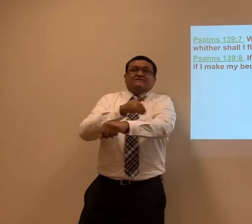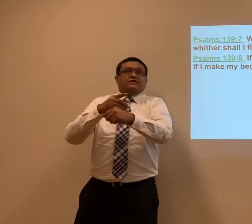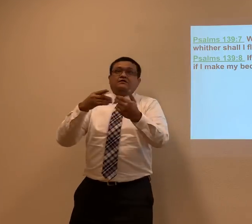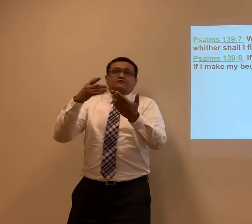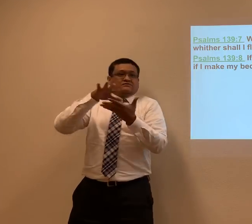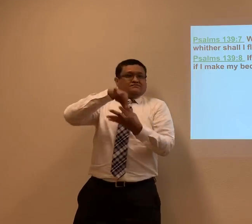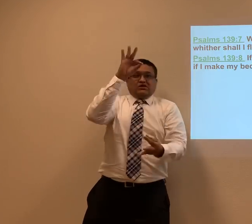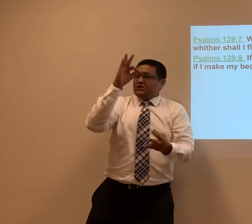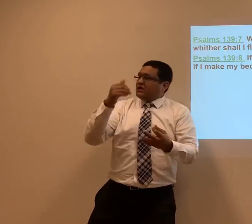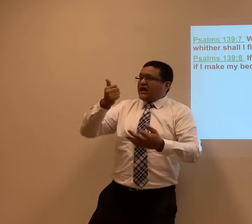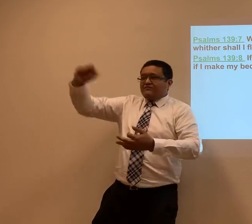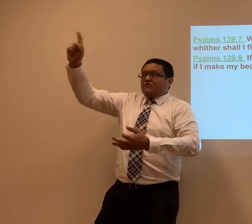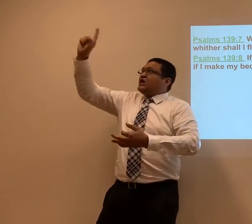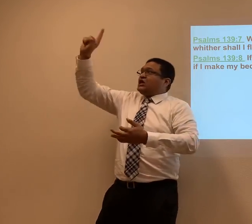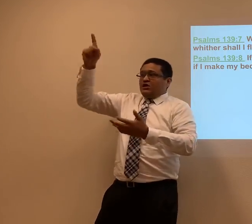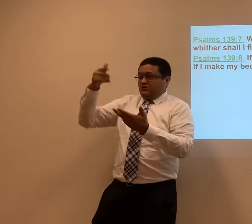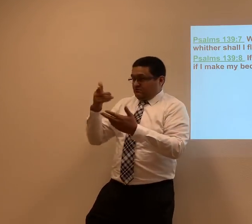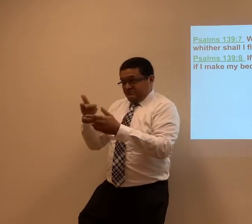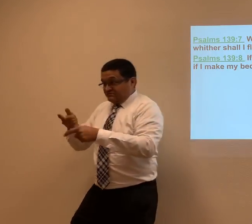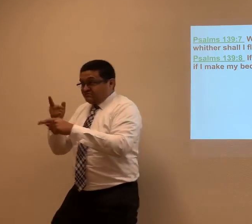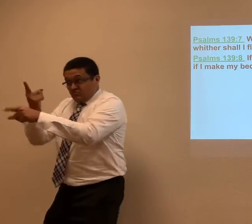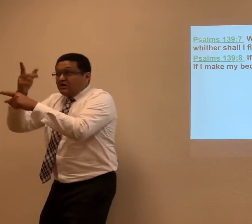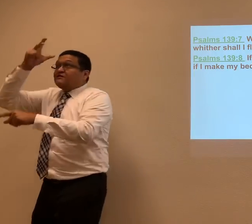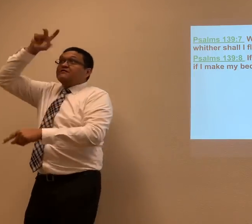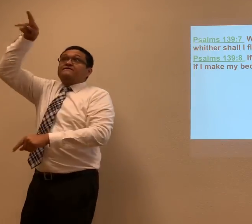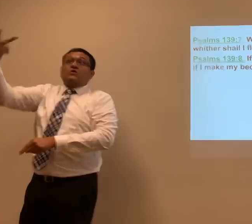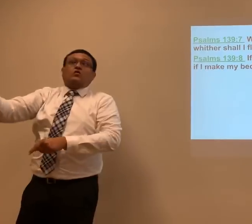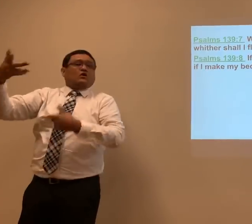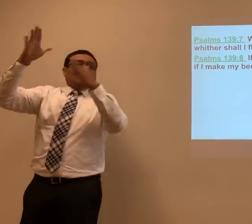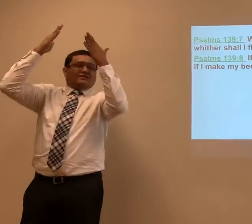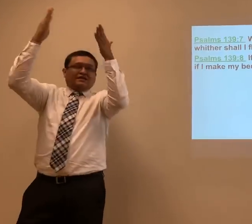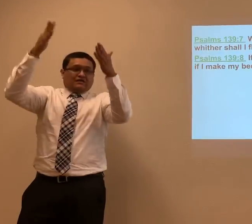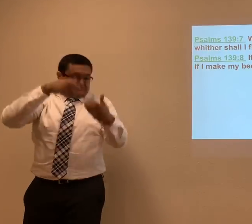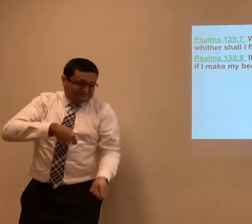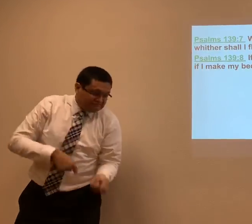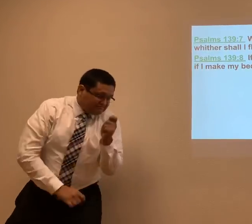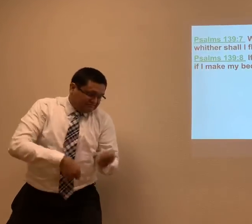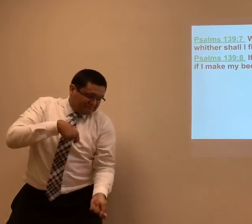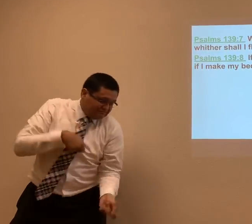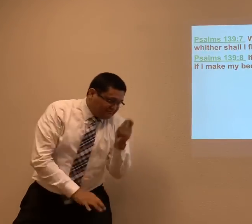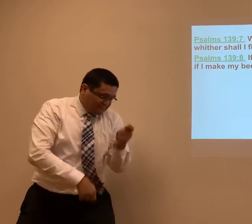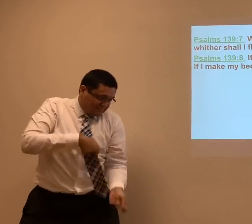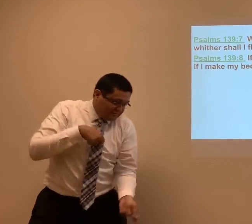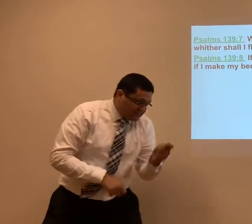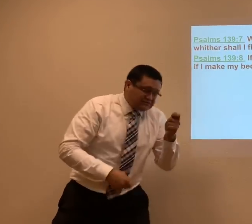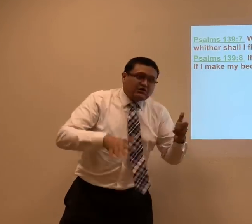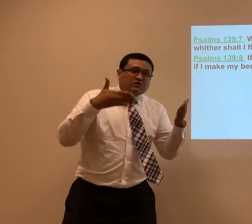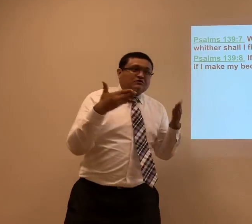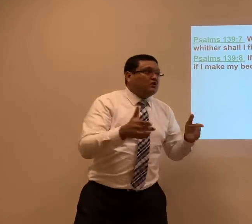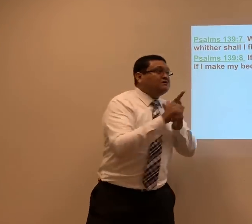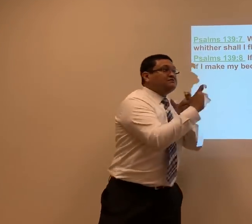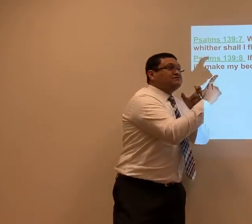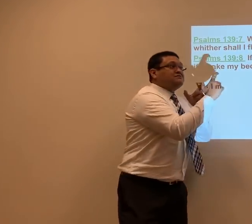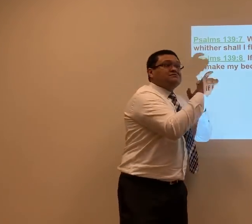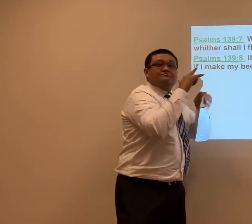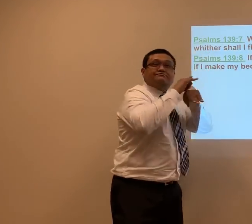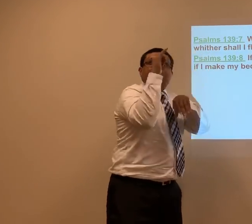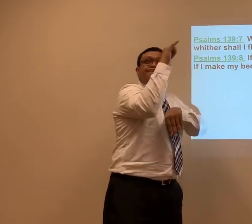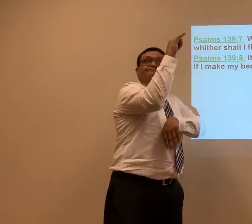So David knew that God's a spirit. He's everywhere. So no matter what, if he digs down to the depths of the